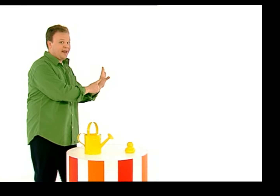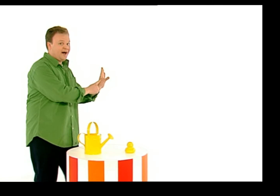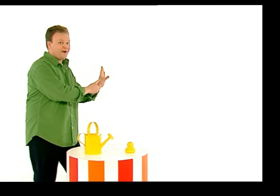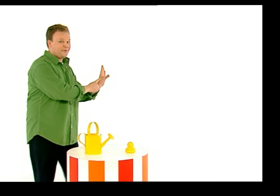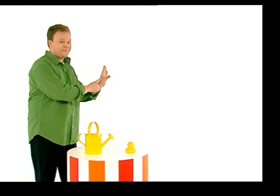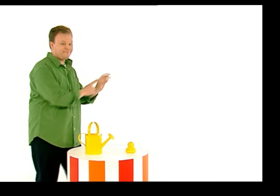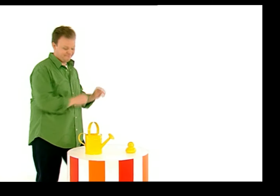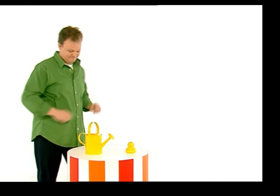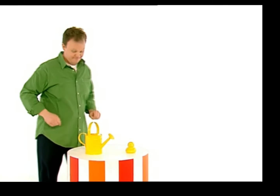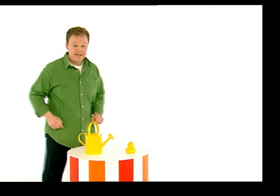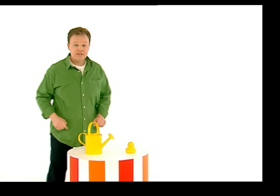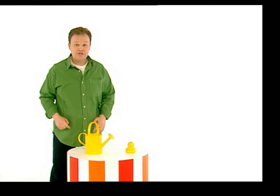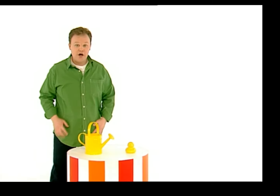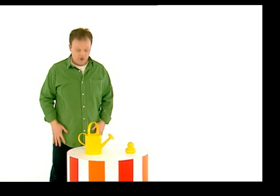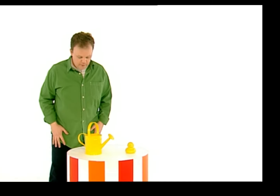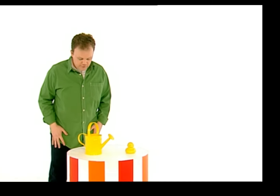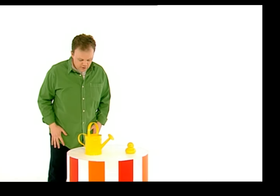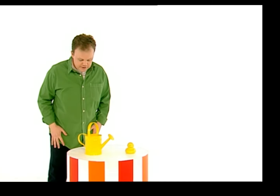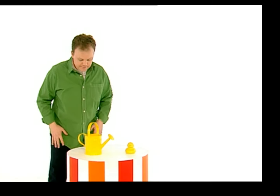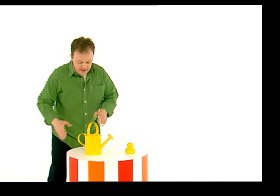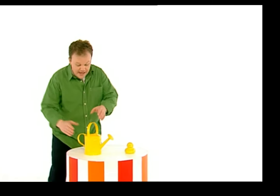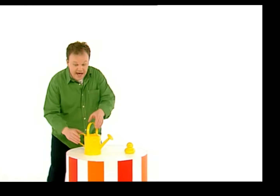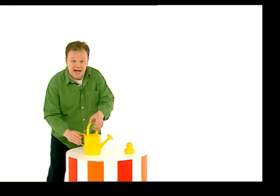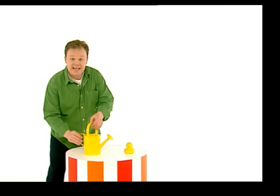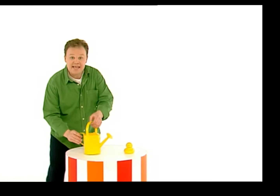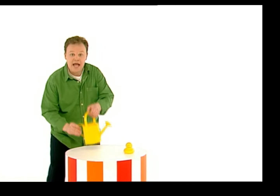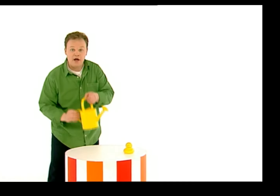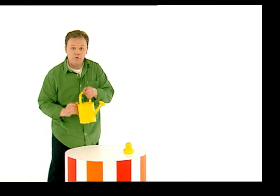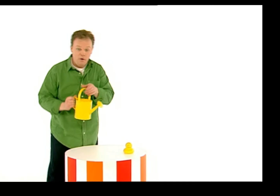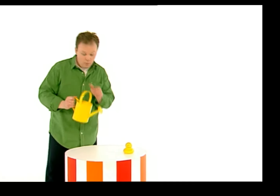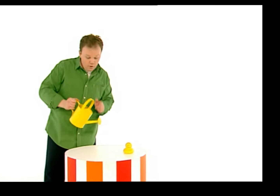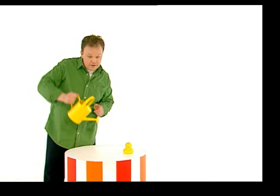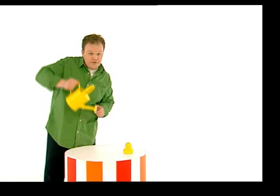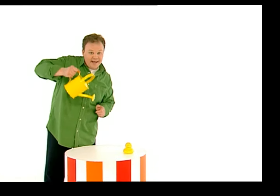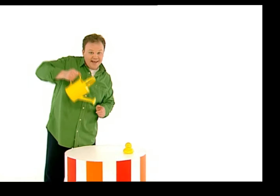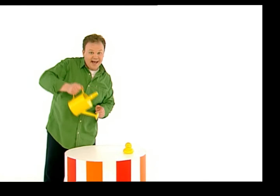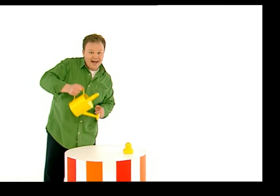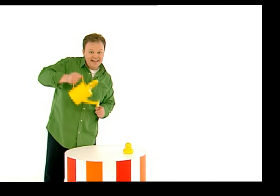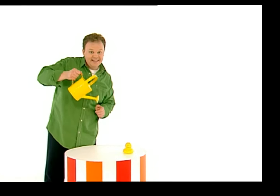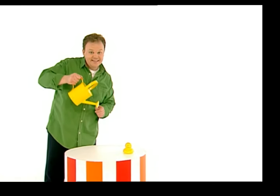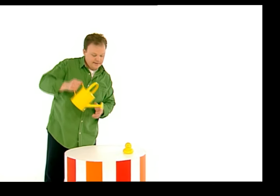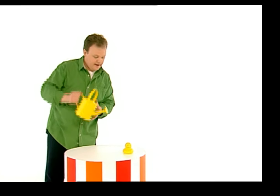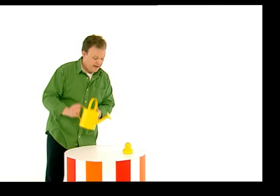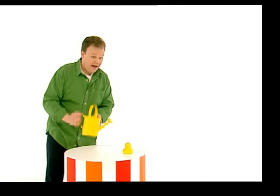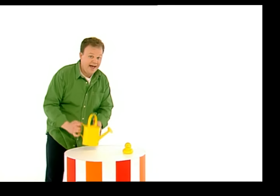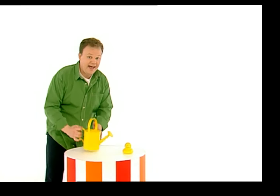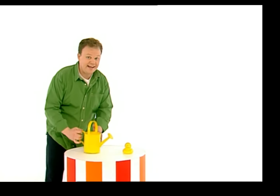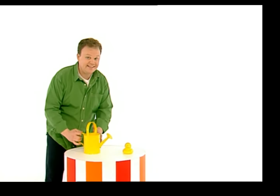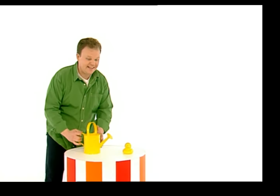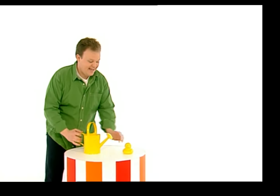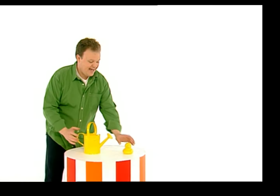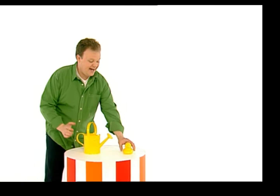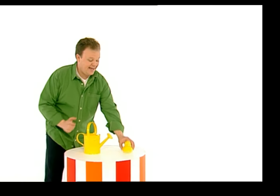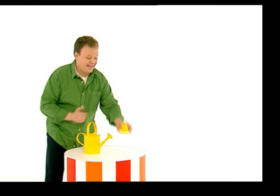yellow. So, we've got a yellow watering can and a